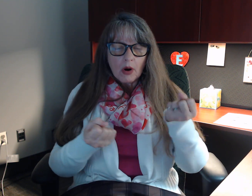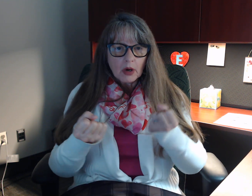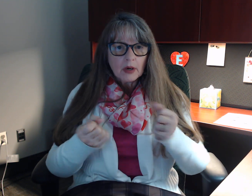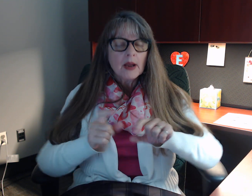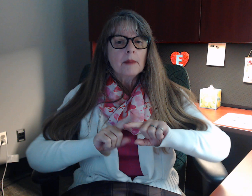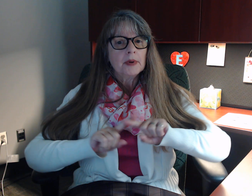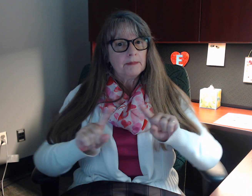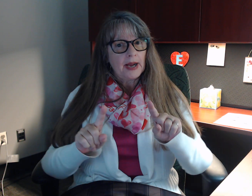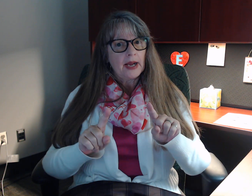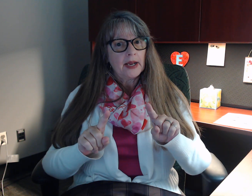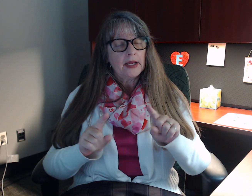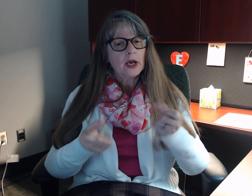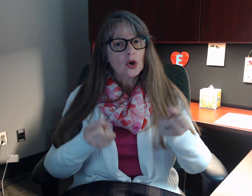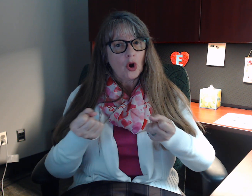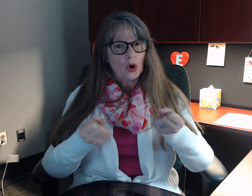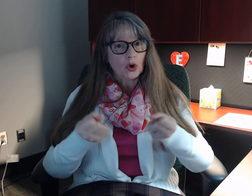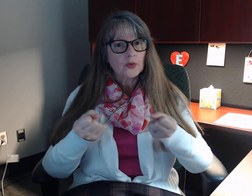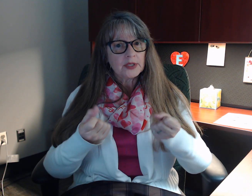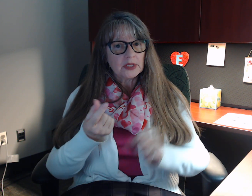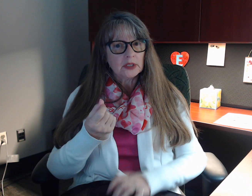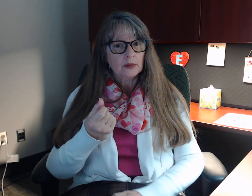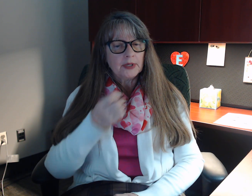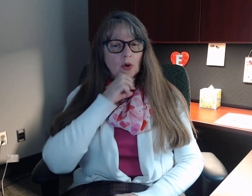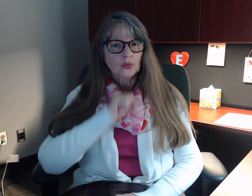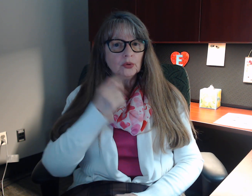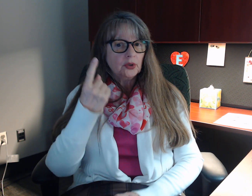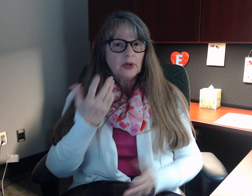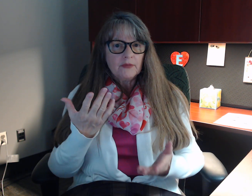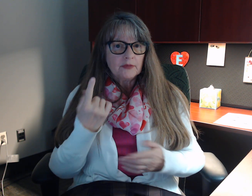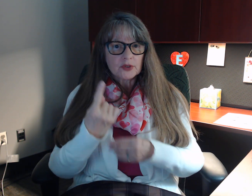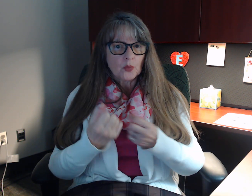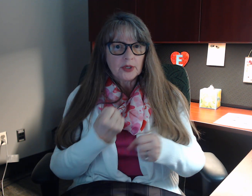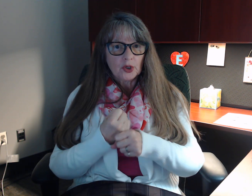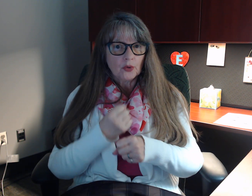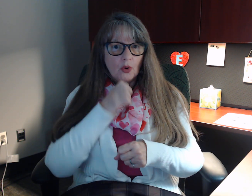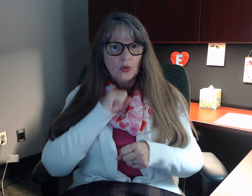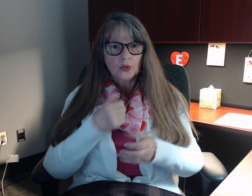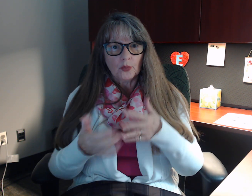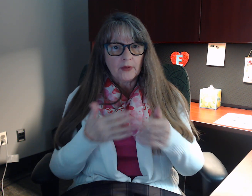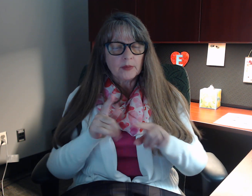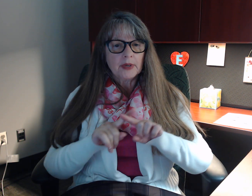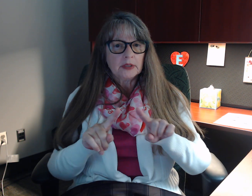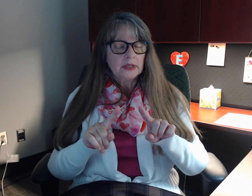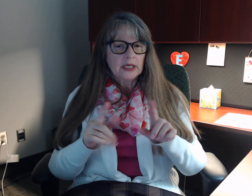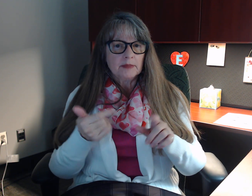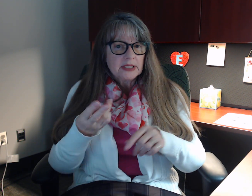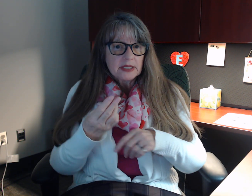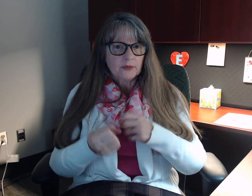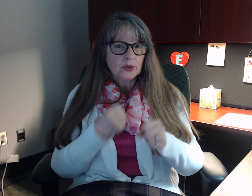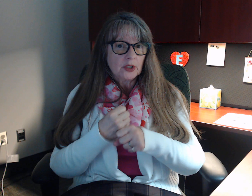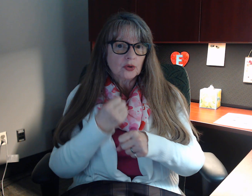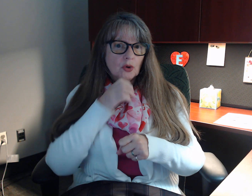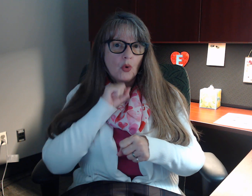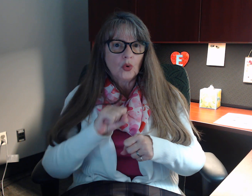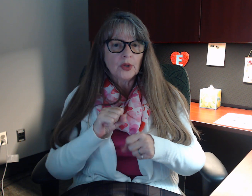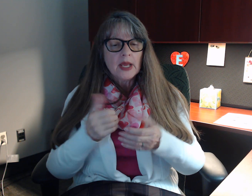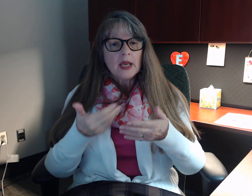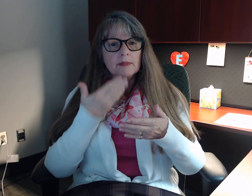car, but buy a car that's a little bit older, even if it's 1 year old or whatever, but it can be several years old and